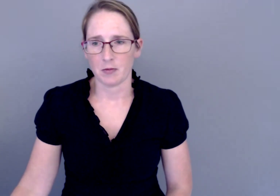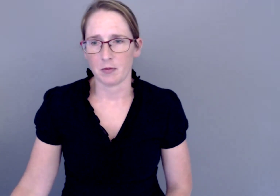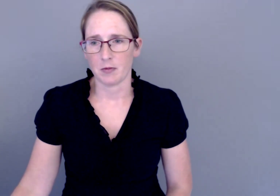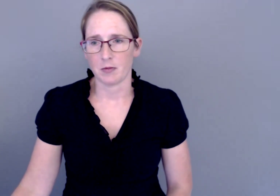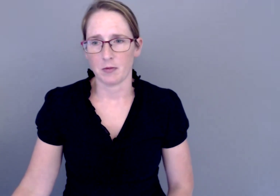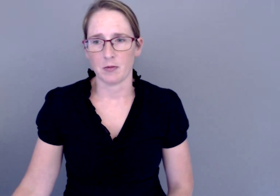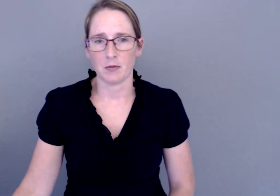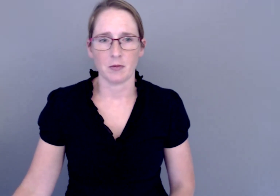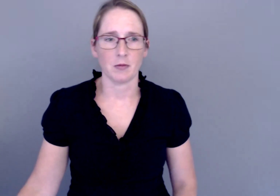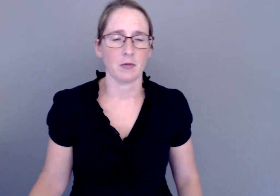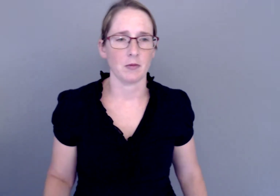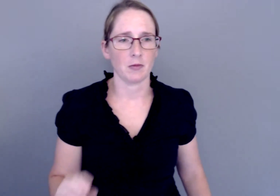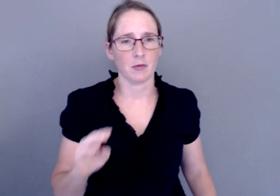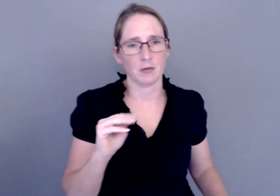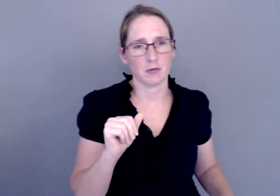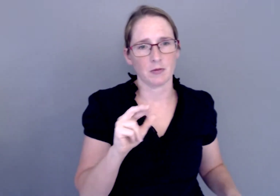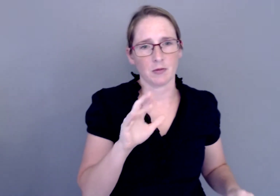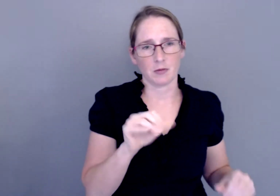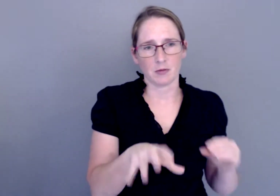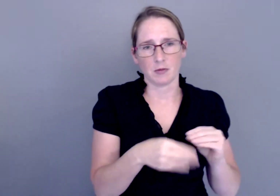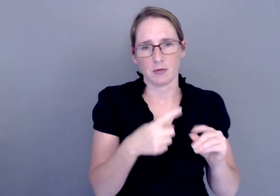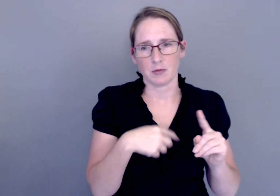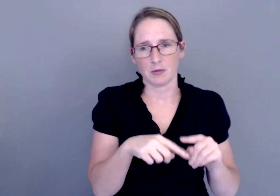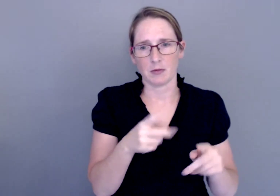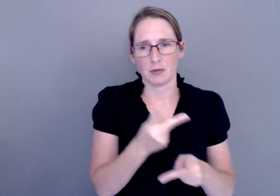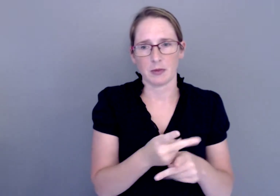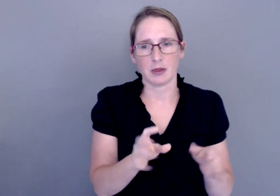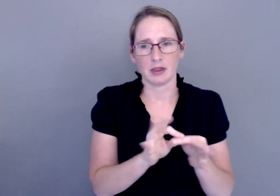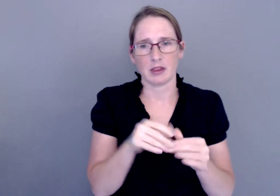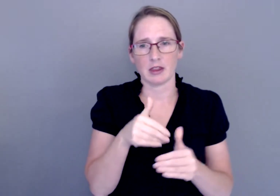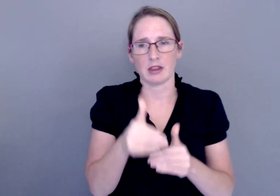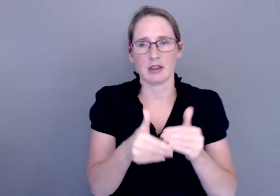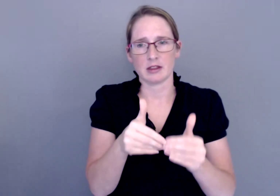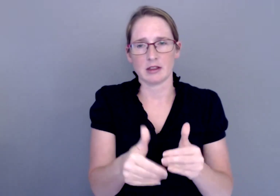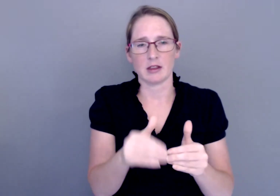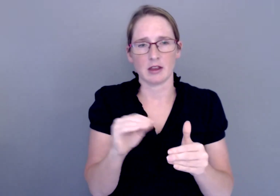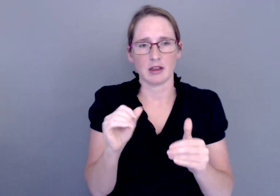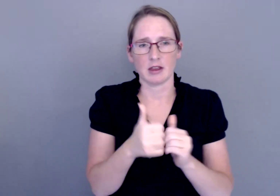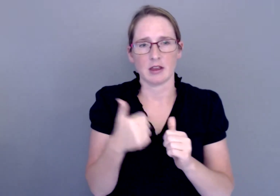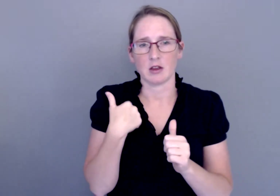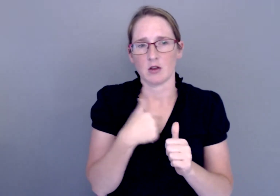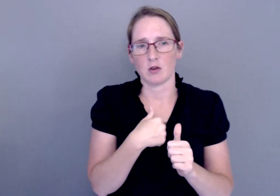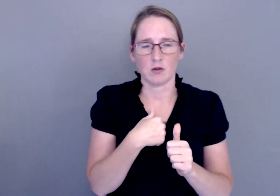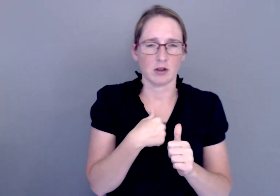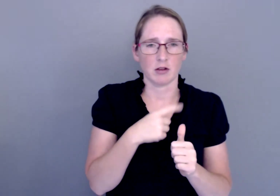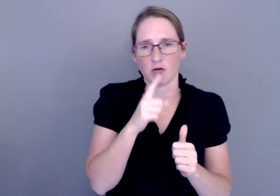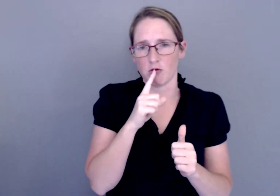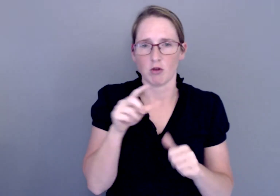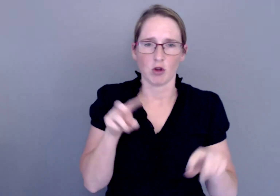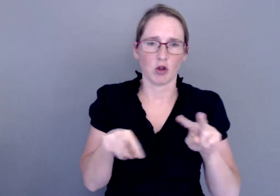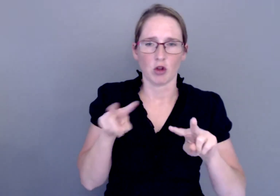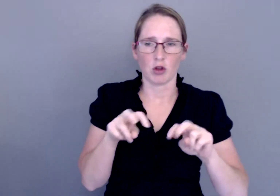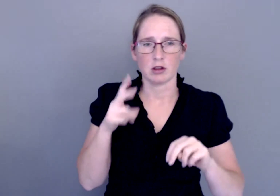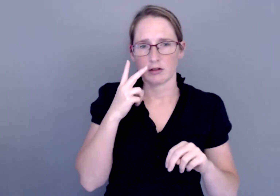Maria, what would you add about staying connected and some next steps and how we're kind of looking at this,